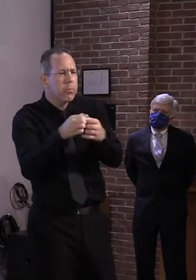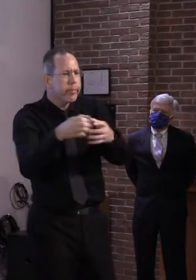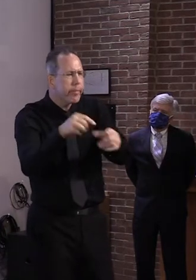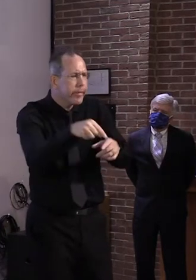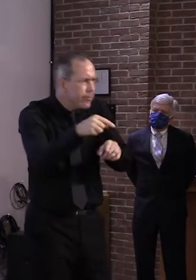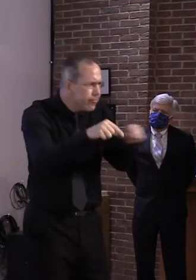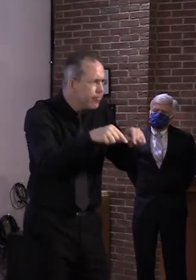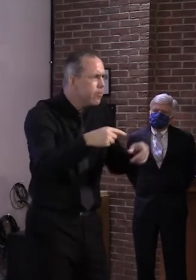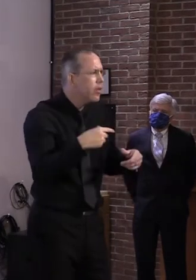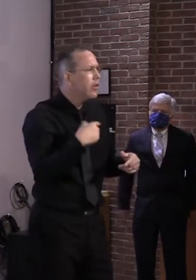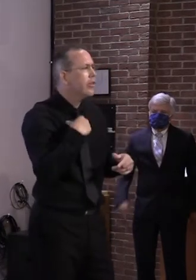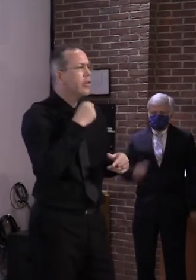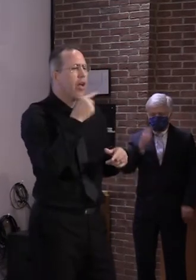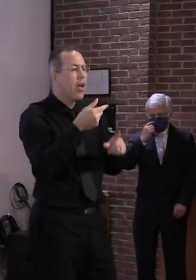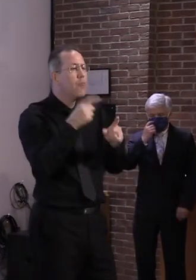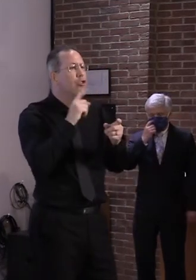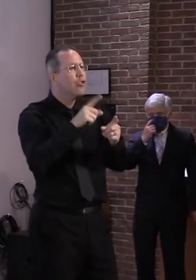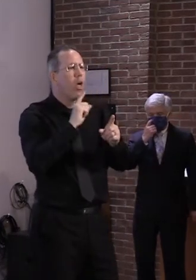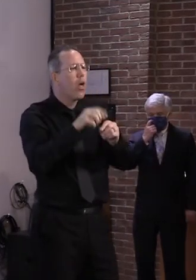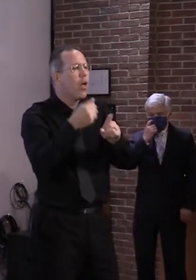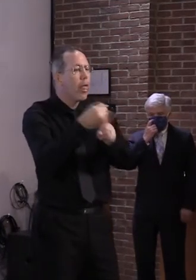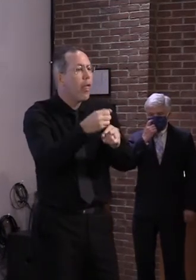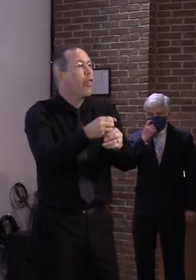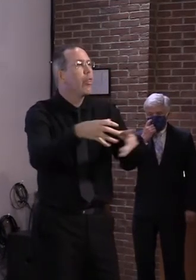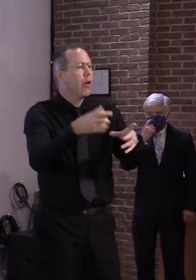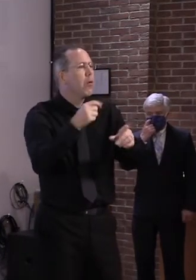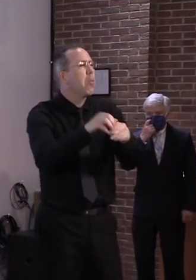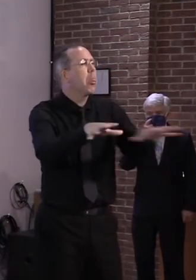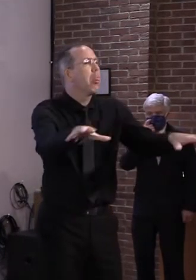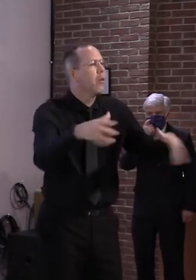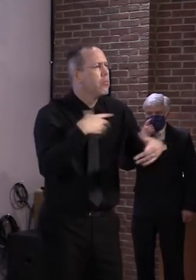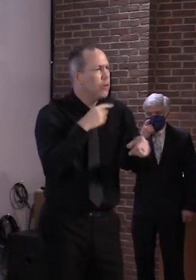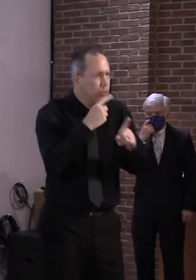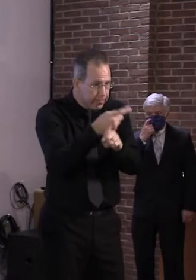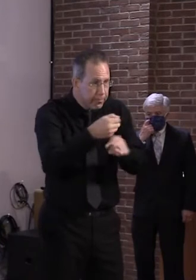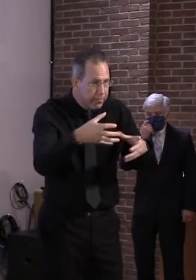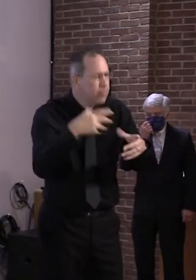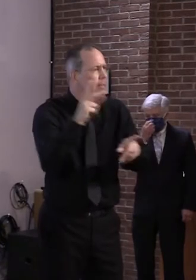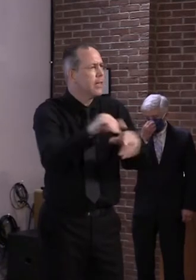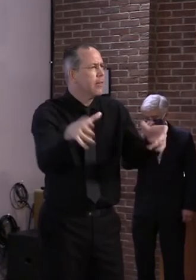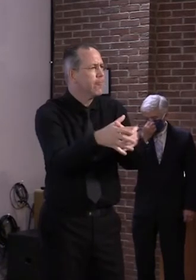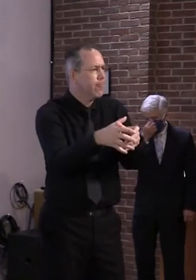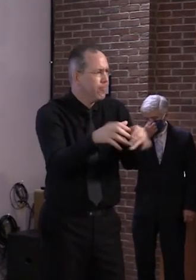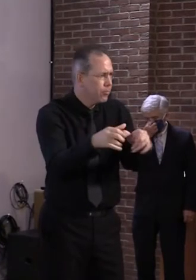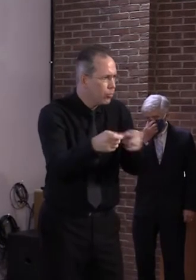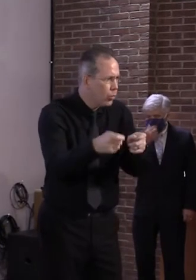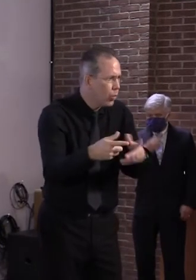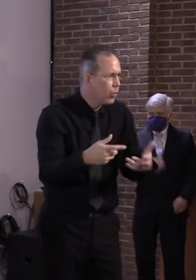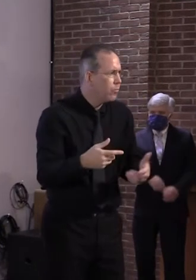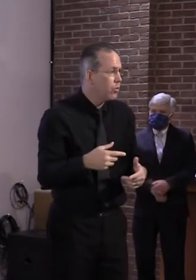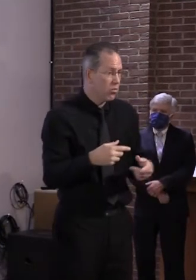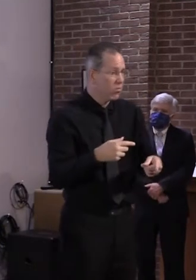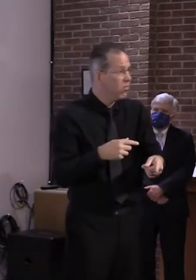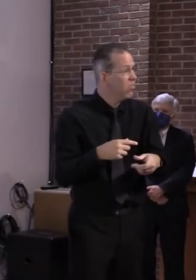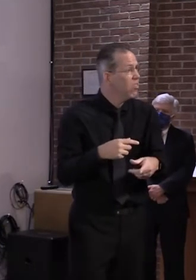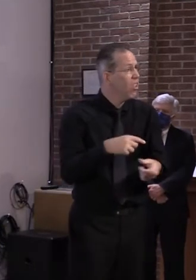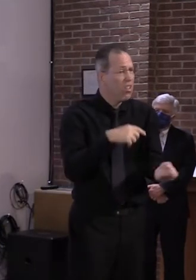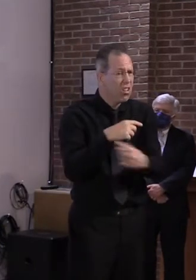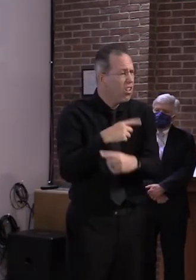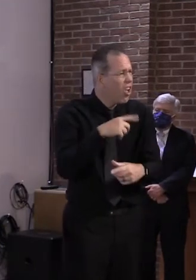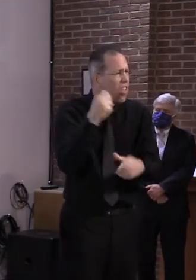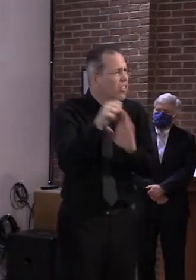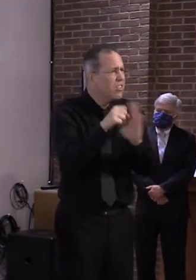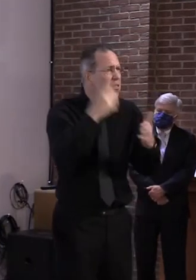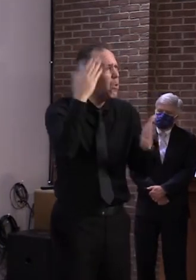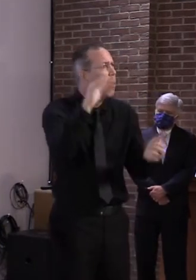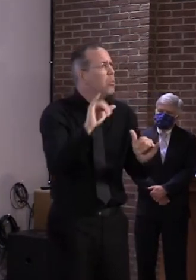So that's why that distinction is important. Okay, that makes sense. And then the last question is just, didn't contact tracing become infinitely harder